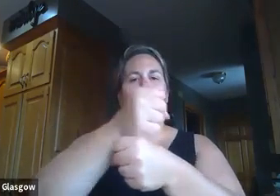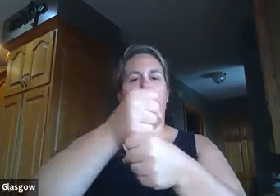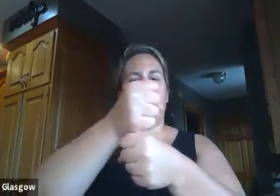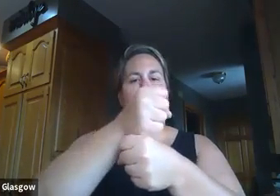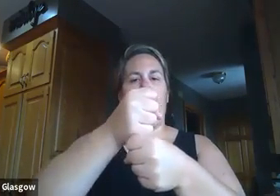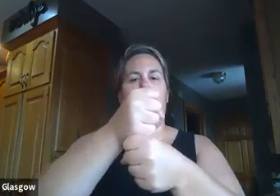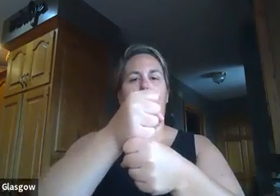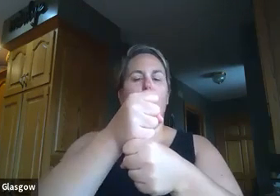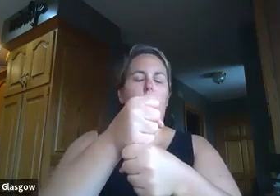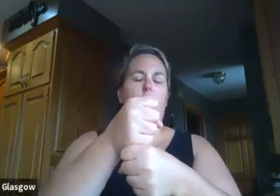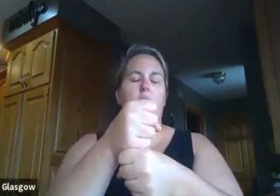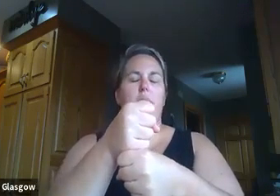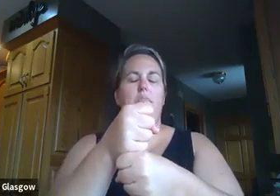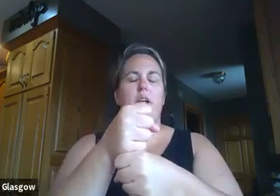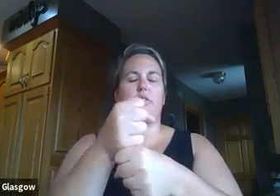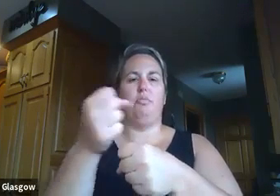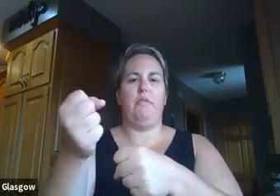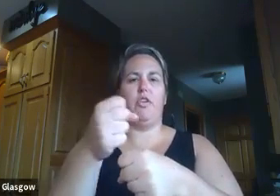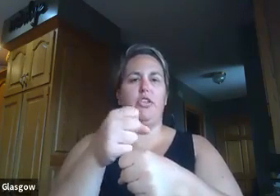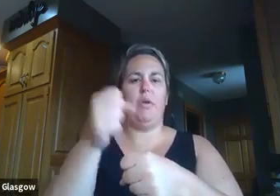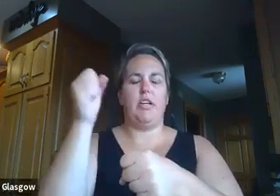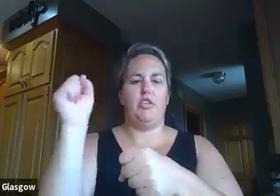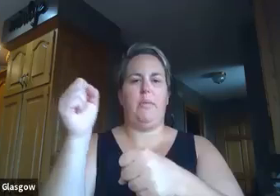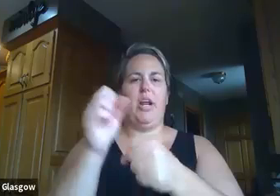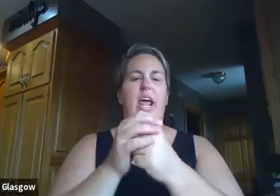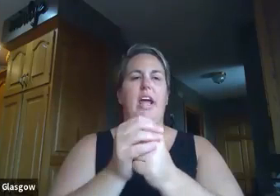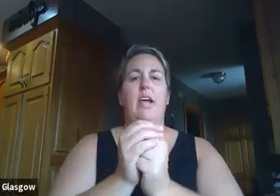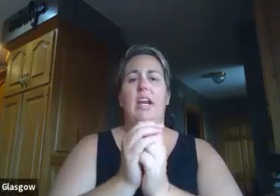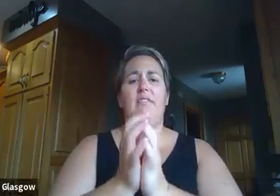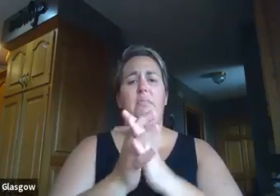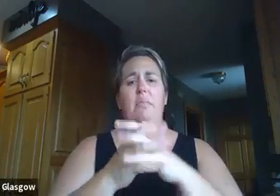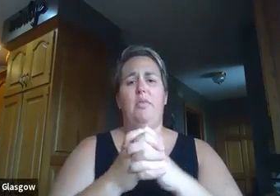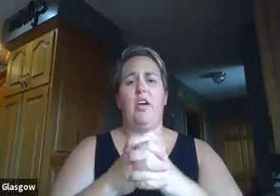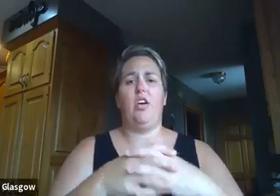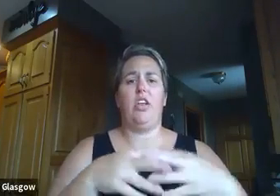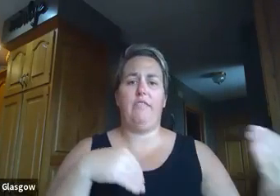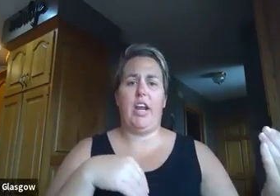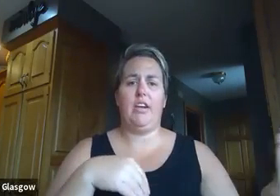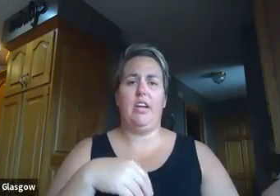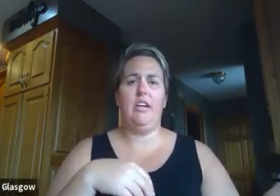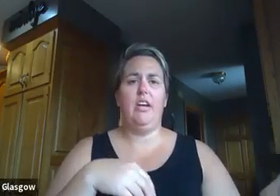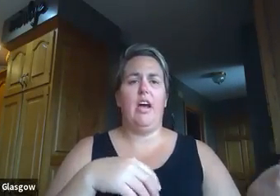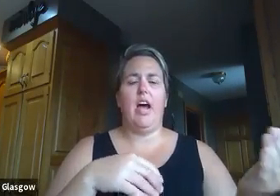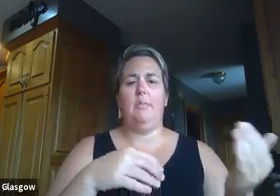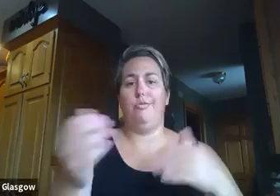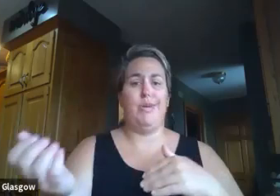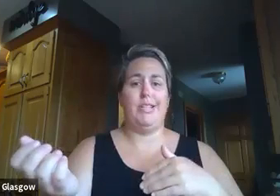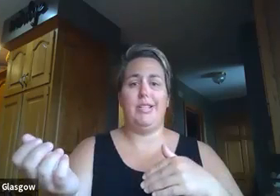So that's kind of how it's referred to as your dominant hand. And even people that are left-handed don't